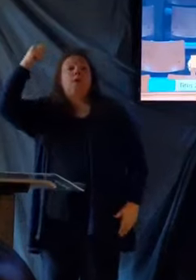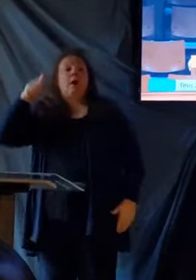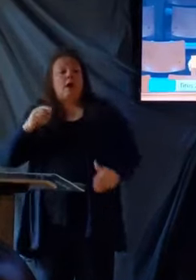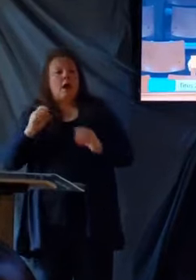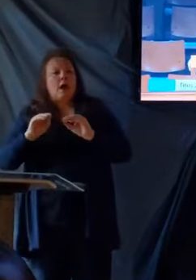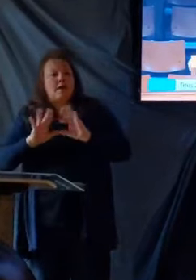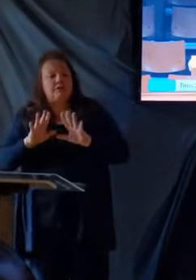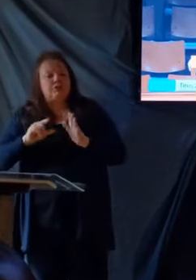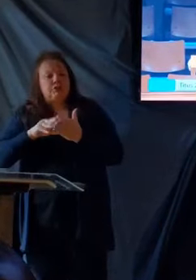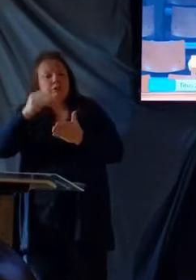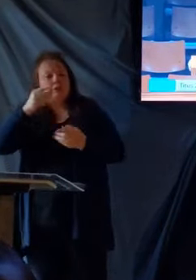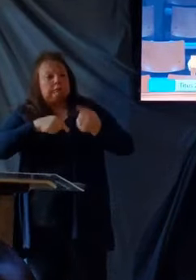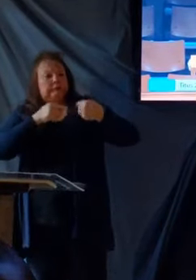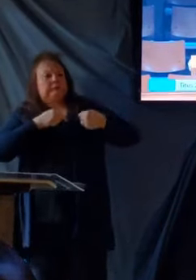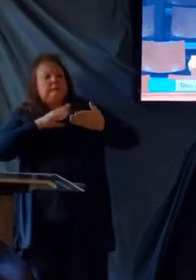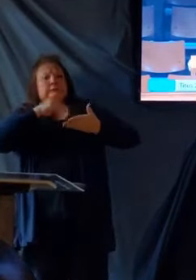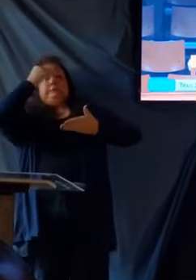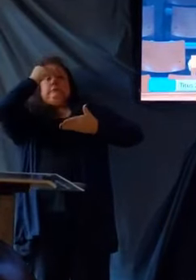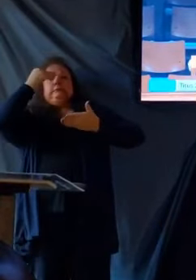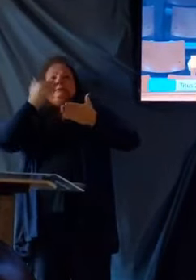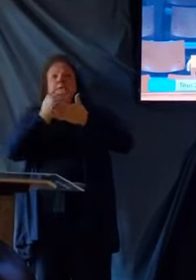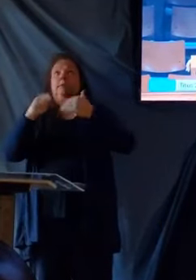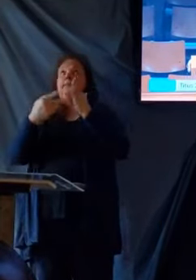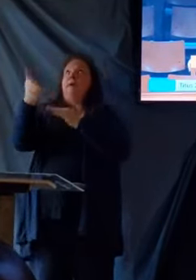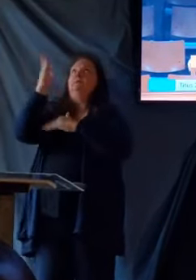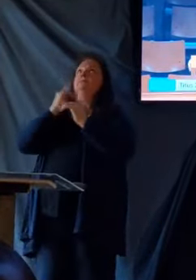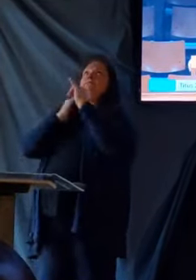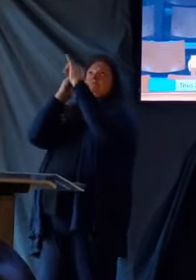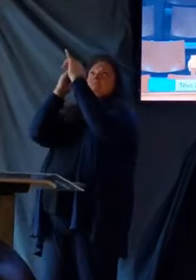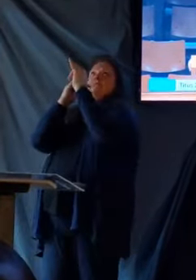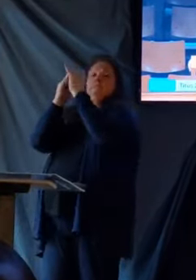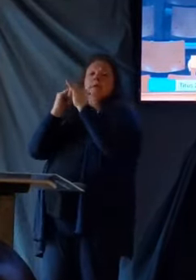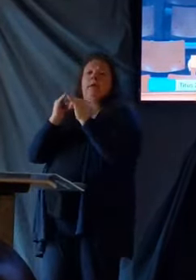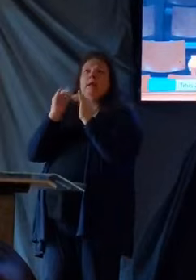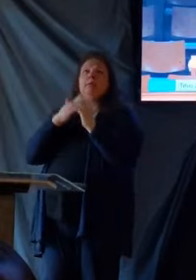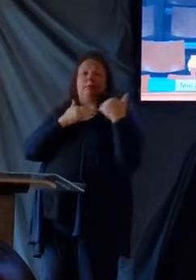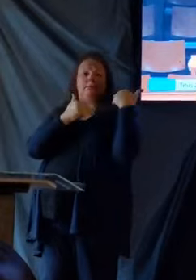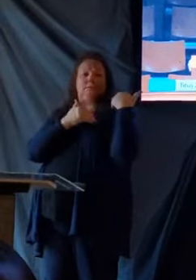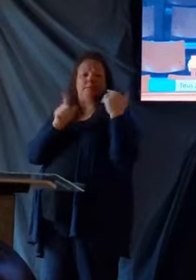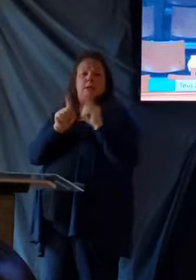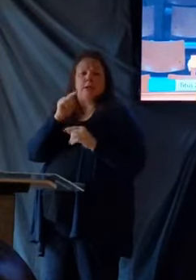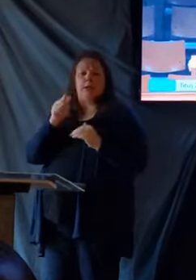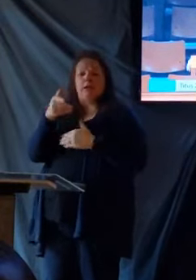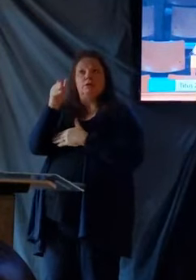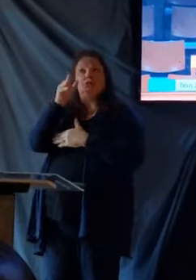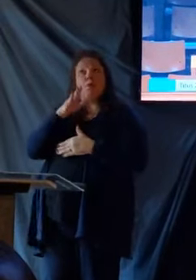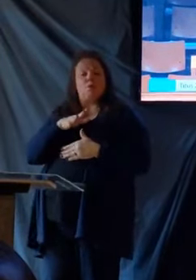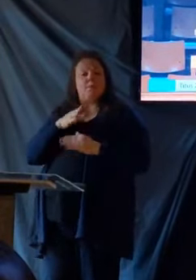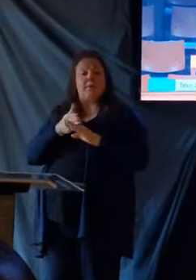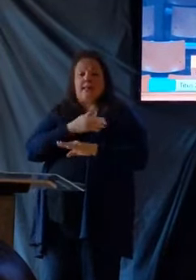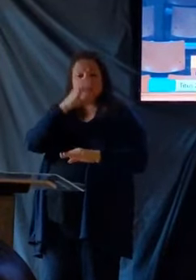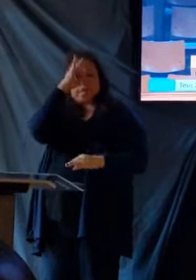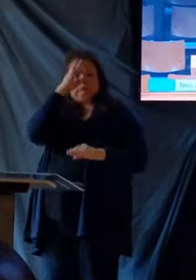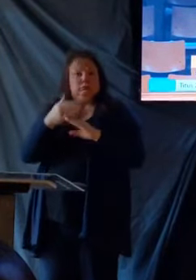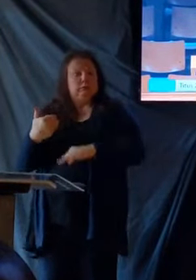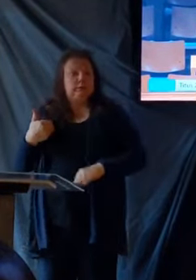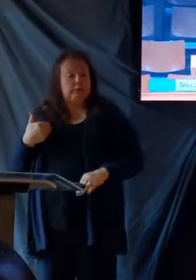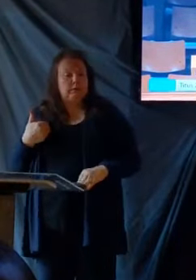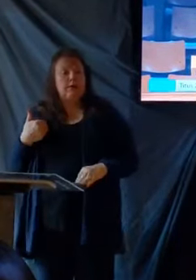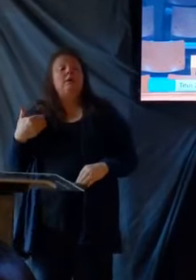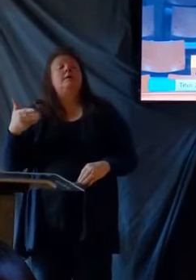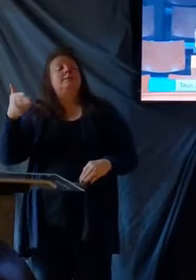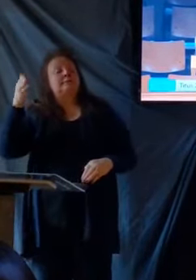she's going to have to learn things about godliness and her role as a godly woman that she didn't know before. But